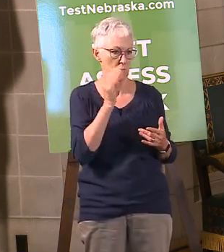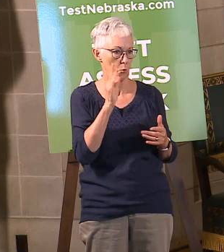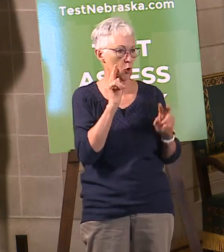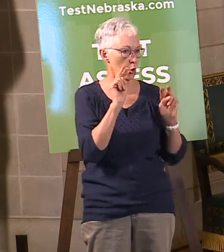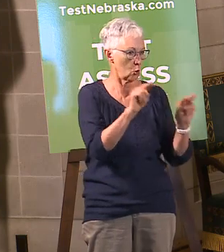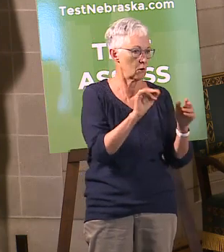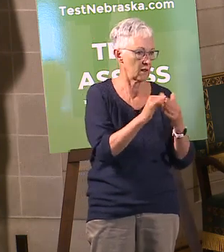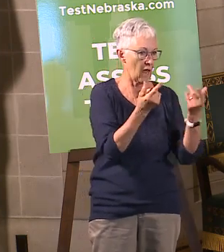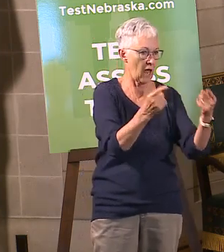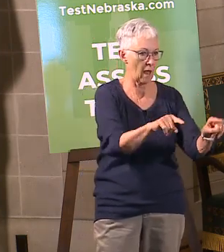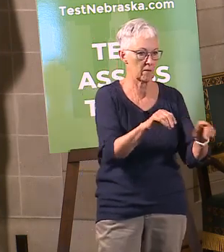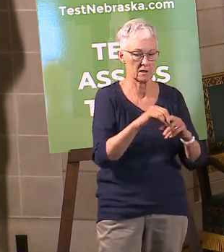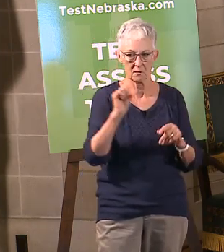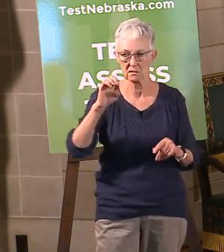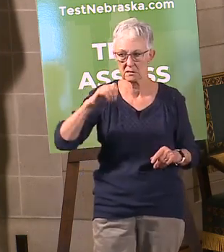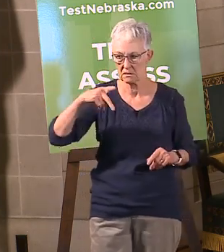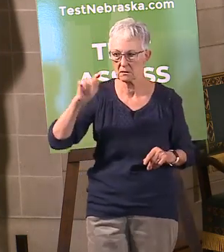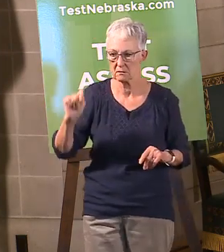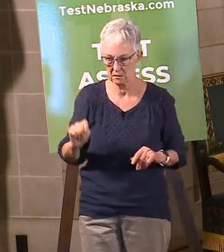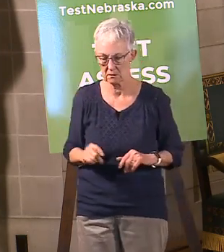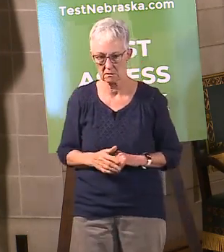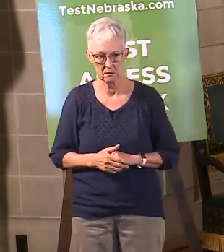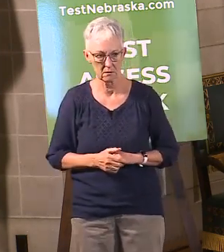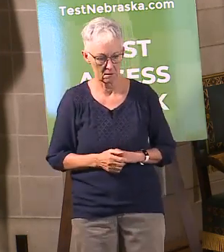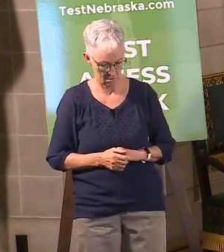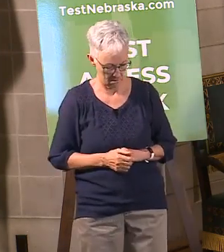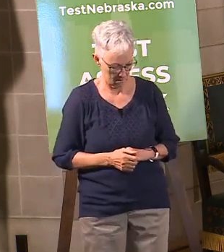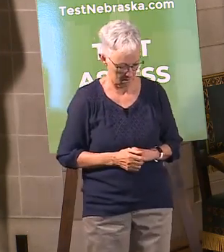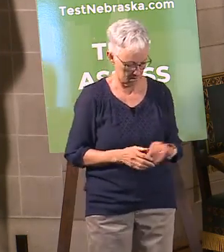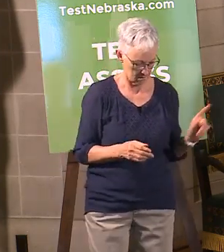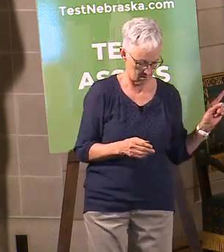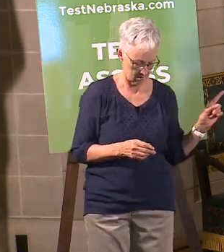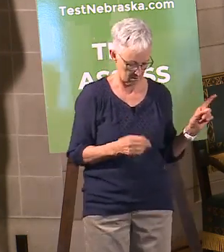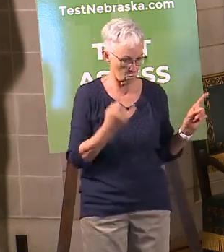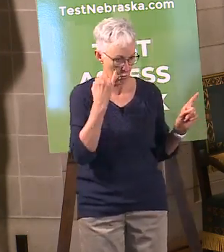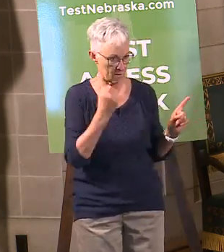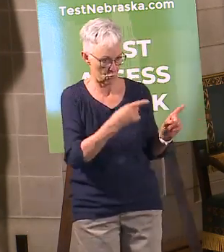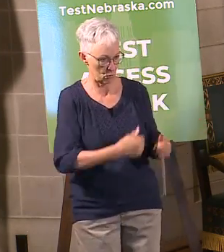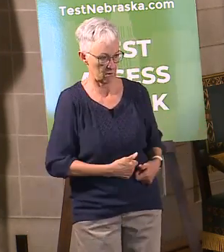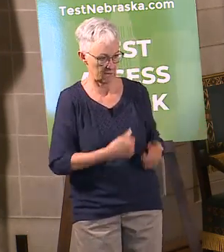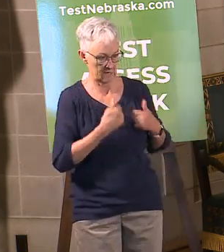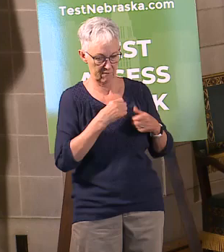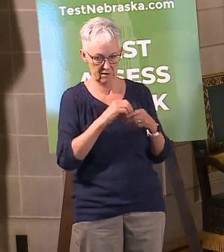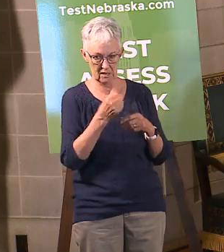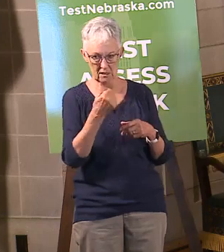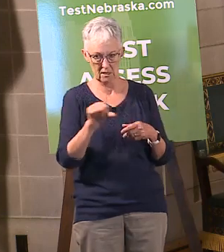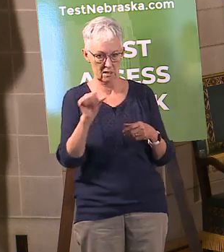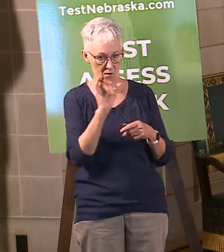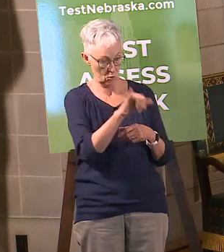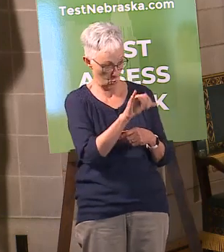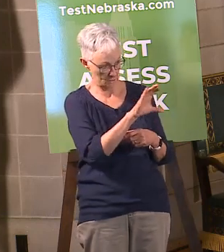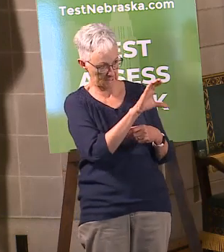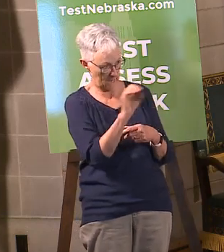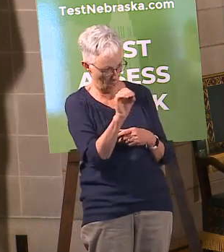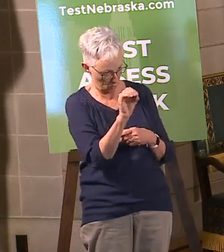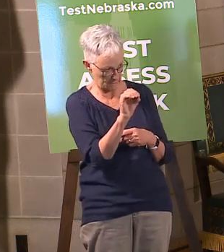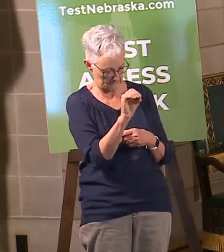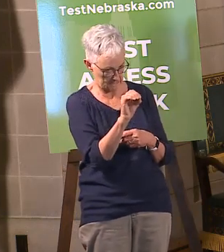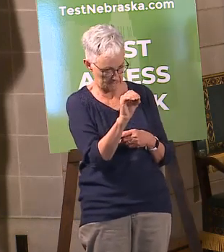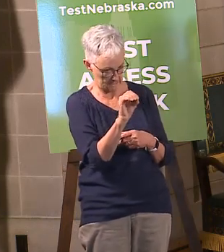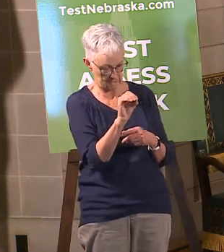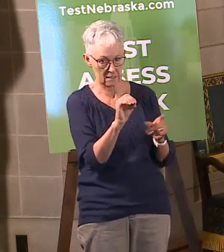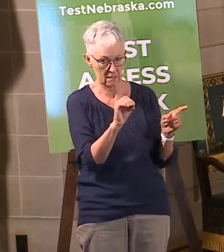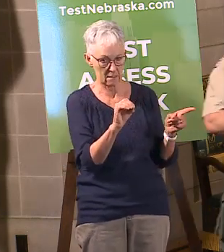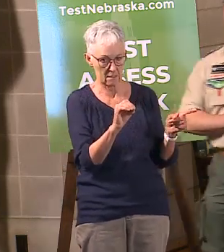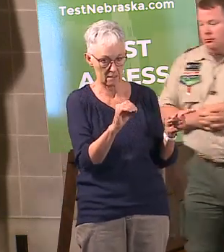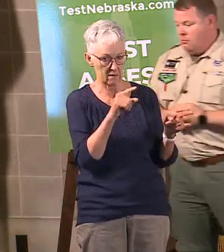September. So hope that answers the So if question. you're in a city in any of those counties, you're participating? Correct. That's right. And there's more information on the MAC